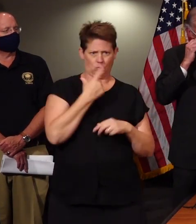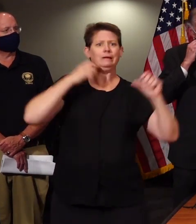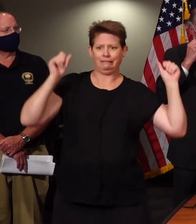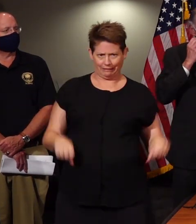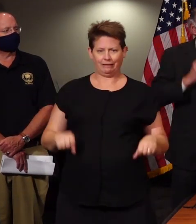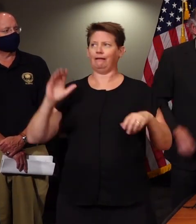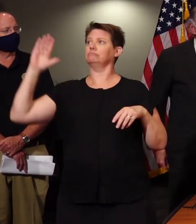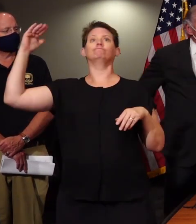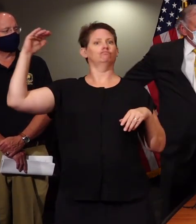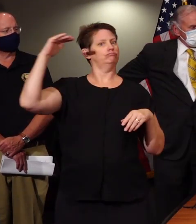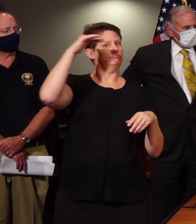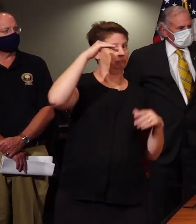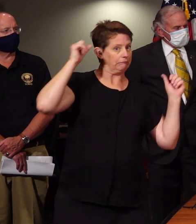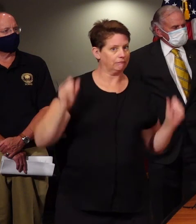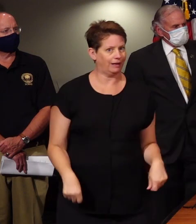around.